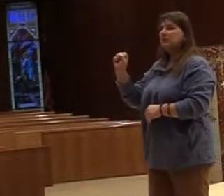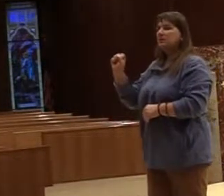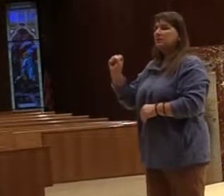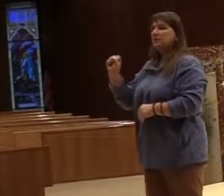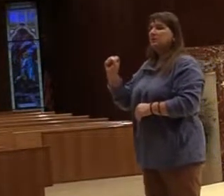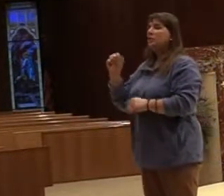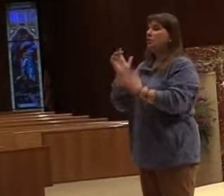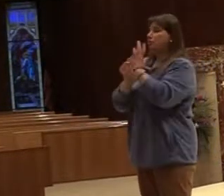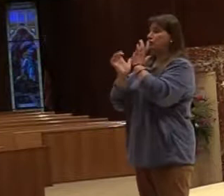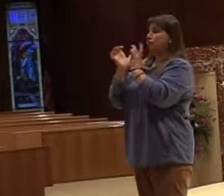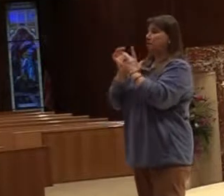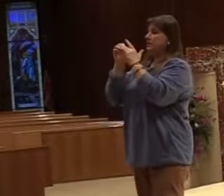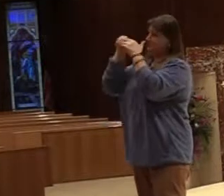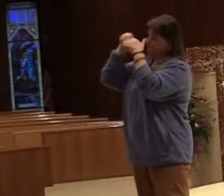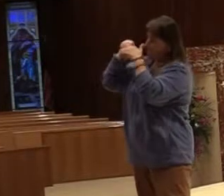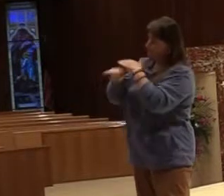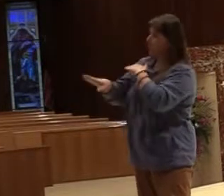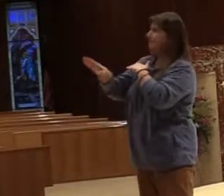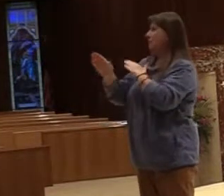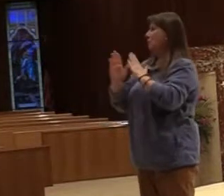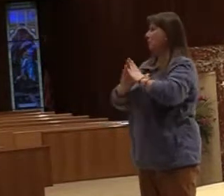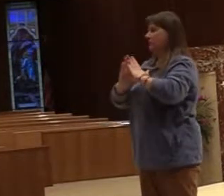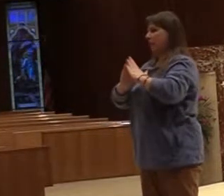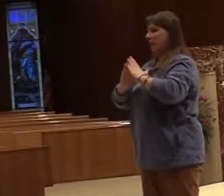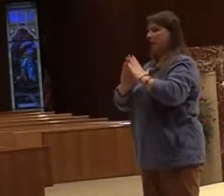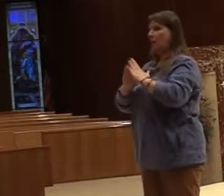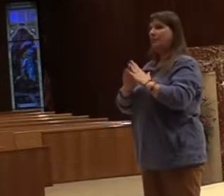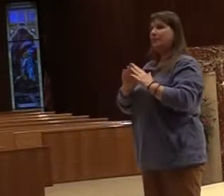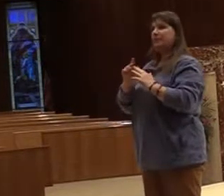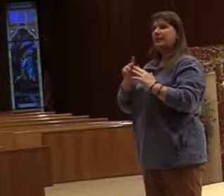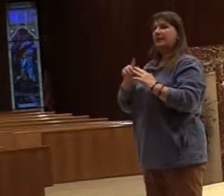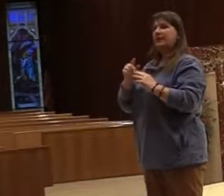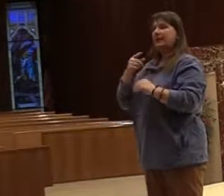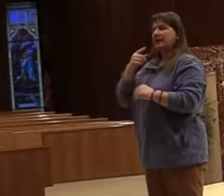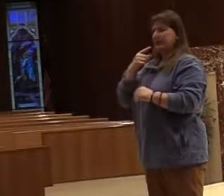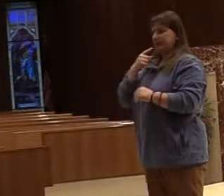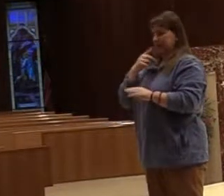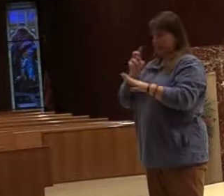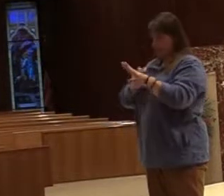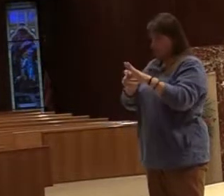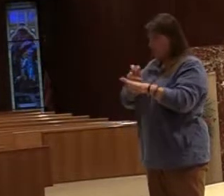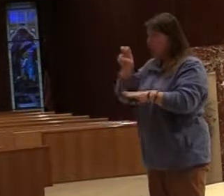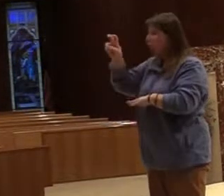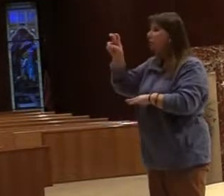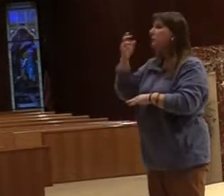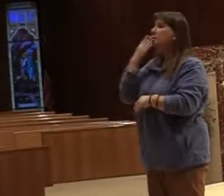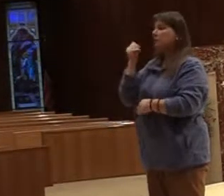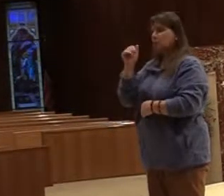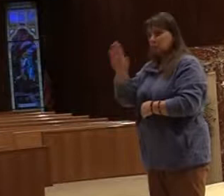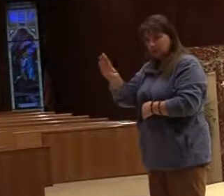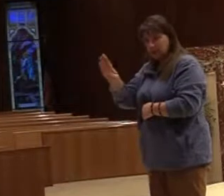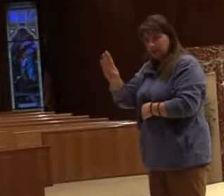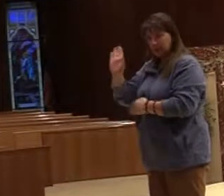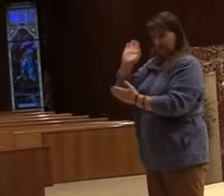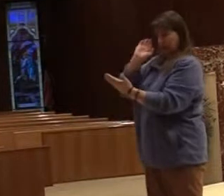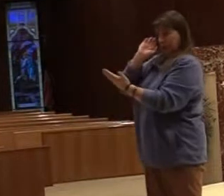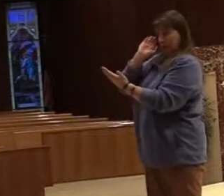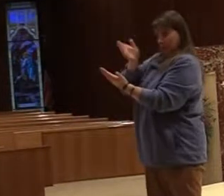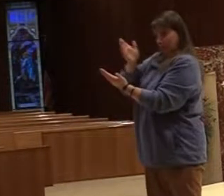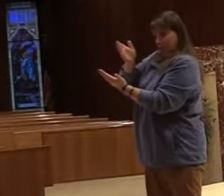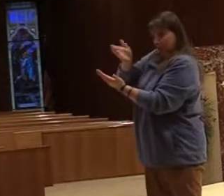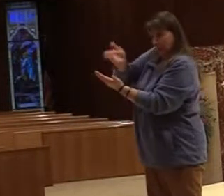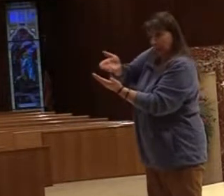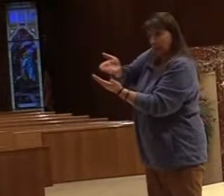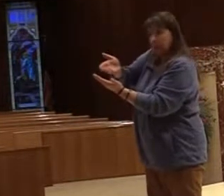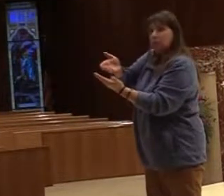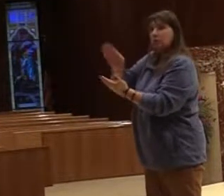into Jerusalem. And Jesus said this, he proceeded on his journey up towards Jerusalem. As he drew near to Bethpage